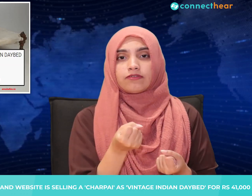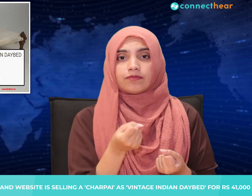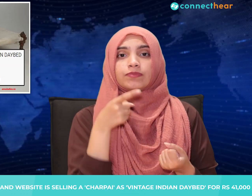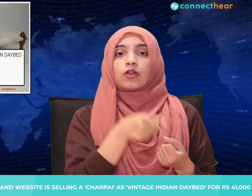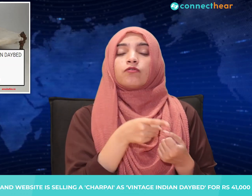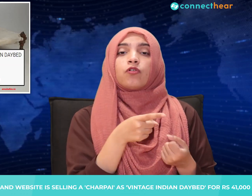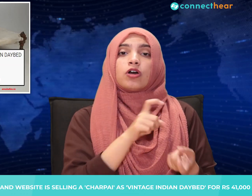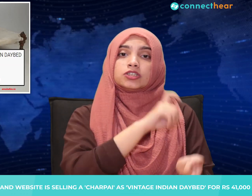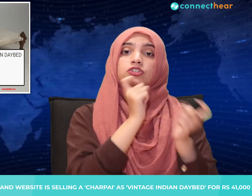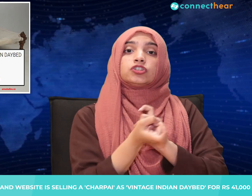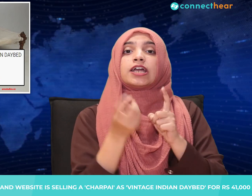41,211 rupees.